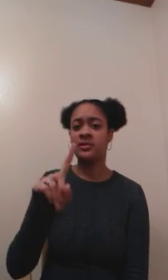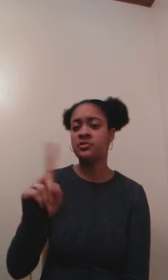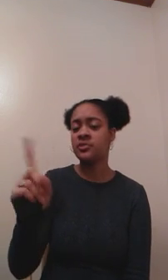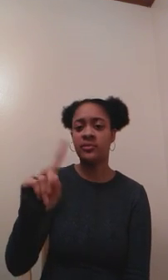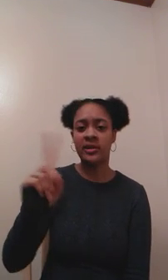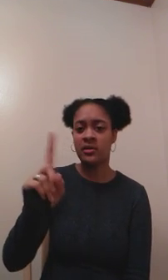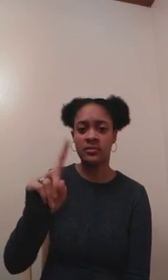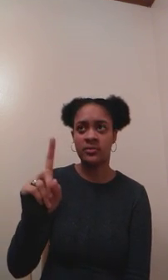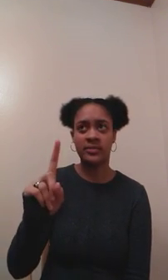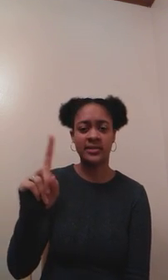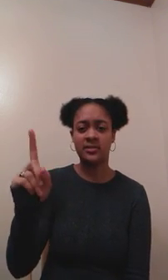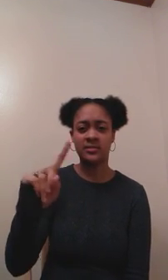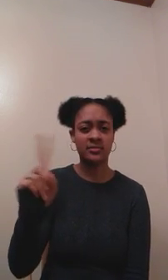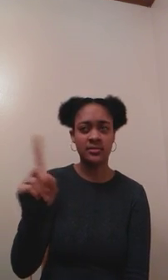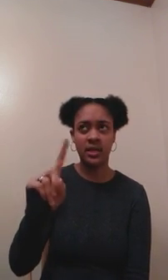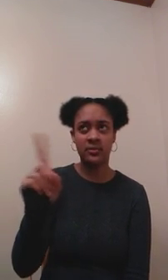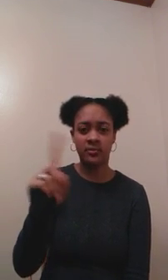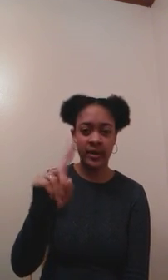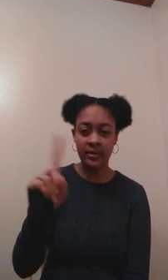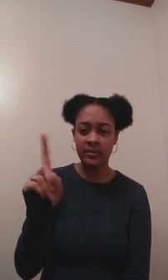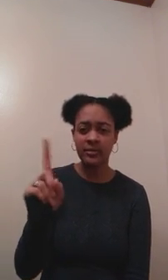you're just pointing all over the place, saying where?